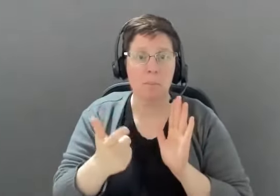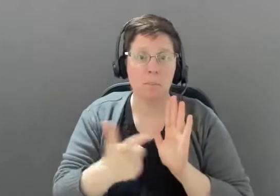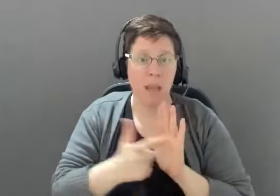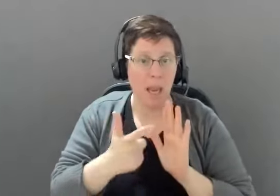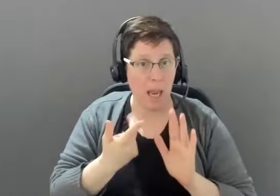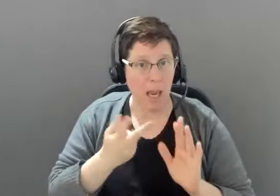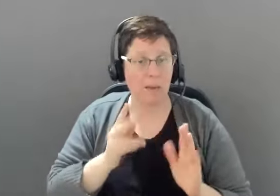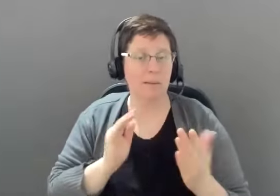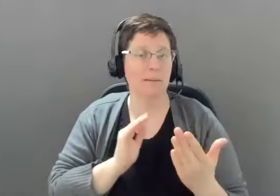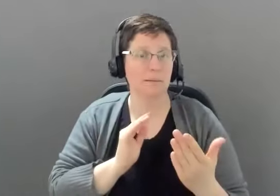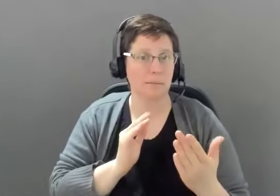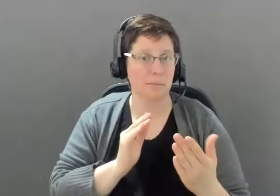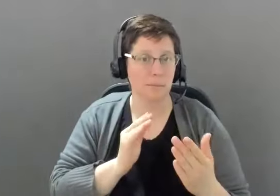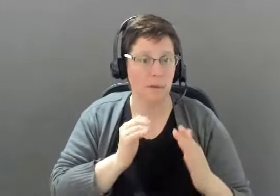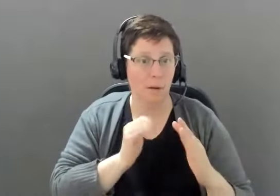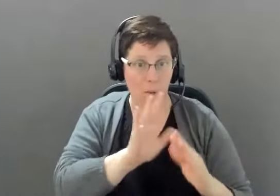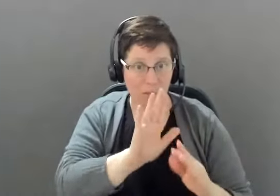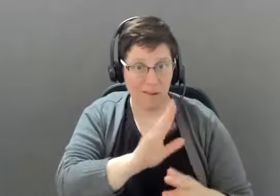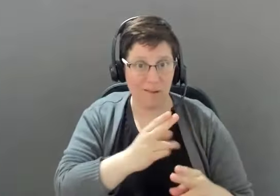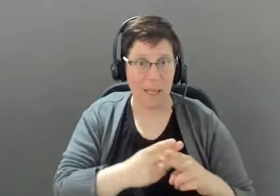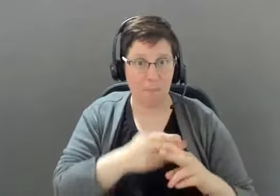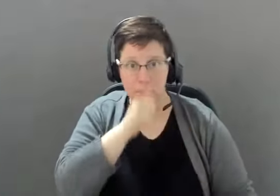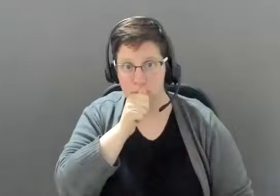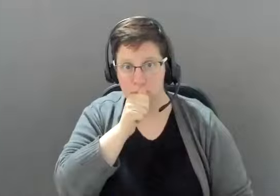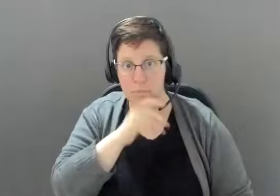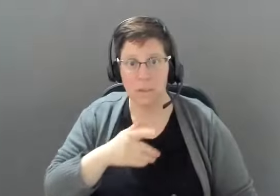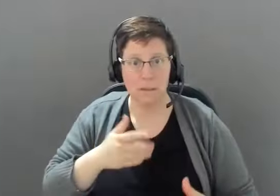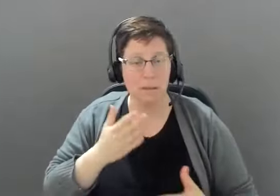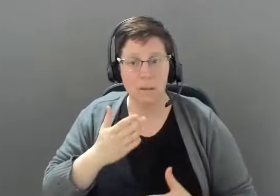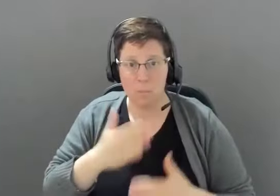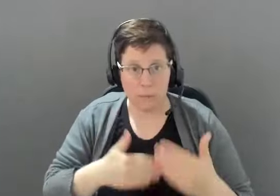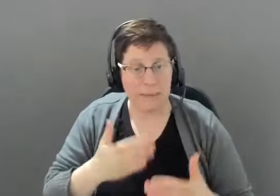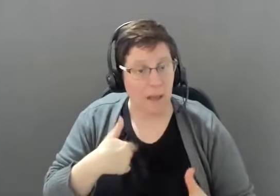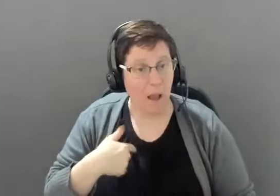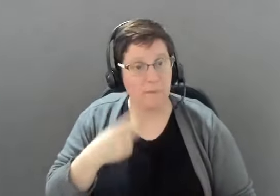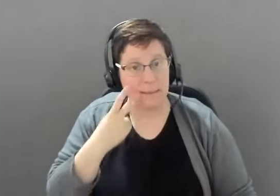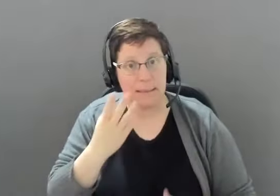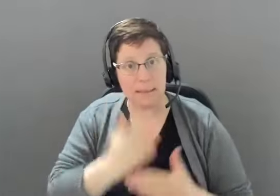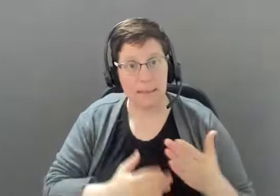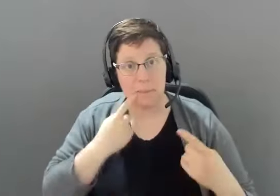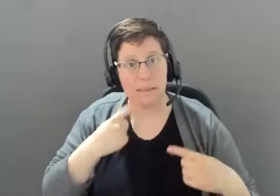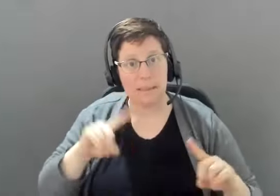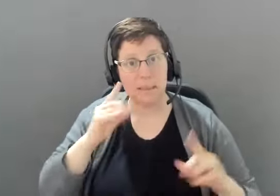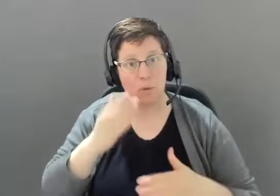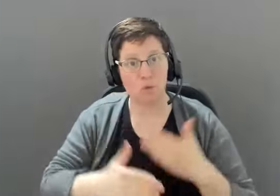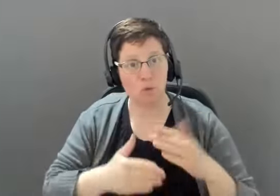what the process is. I've had success stories though, I've heard where, you know, crown attorneys are